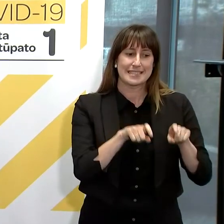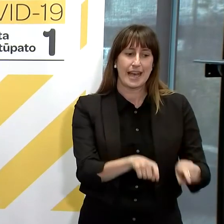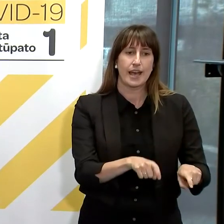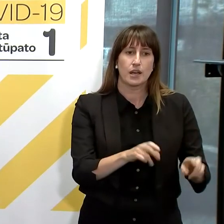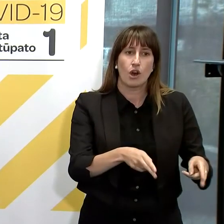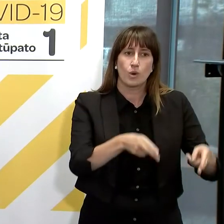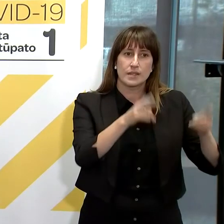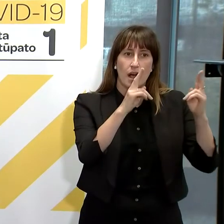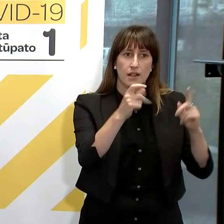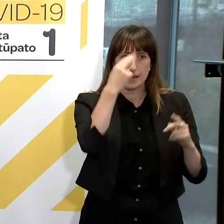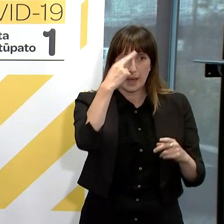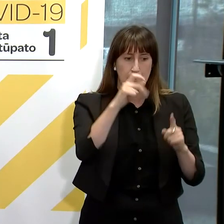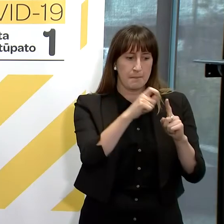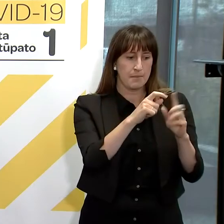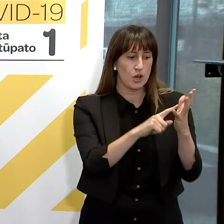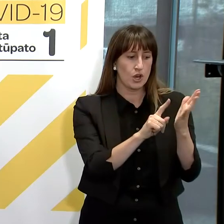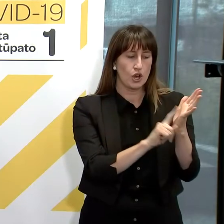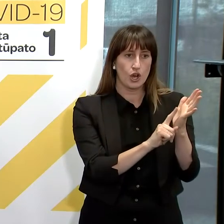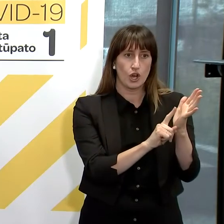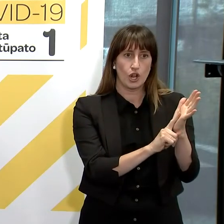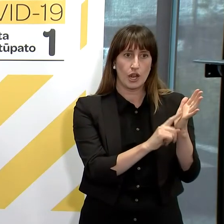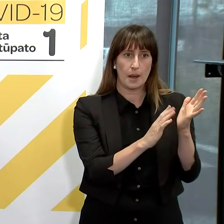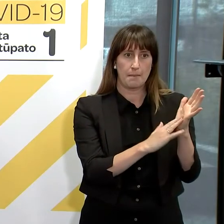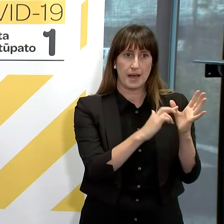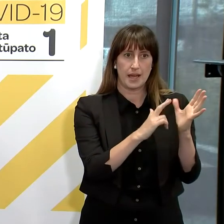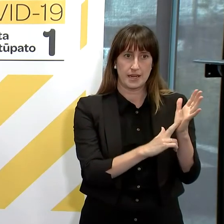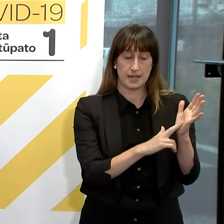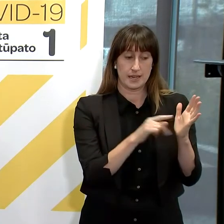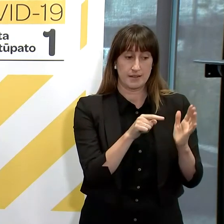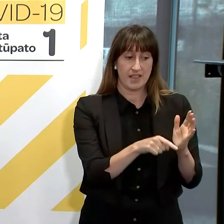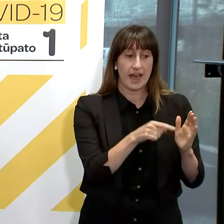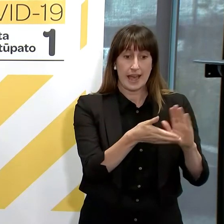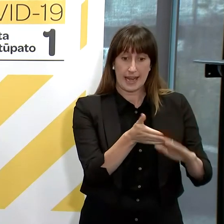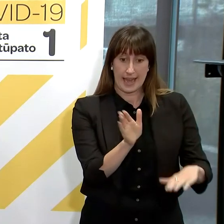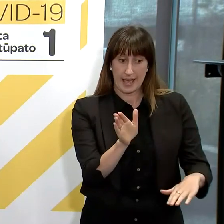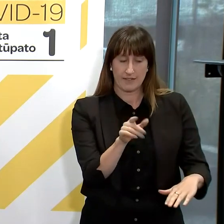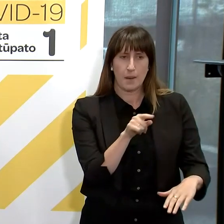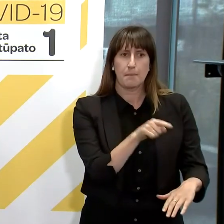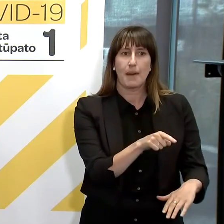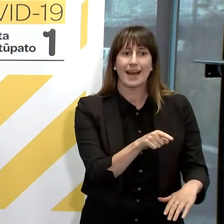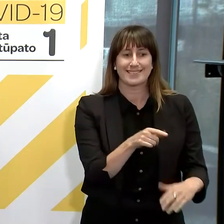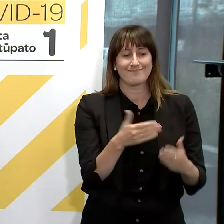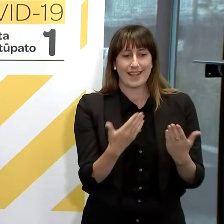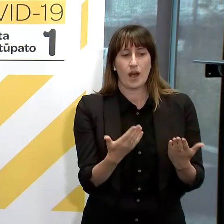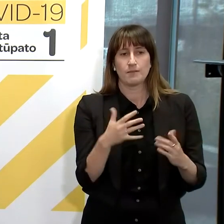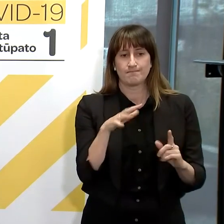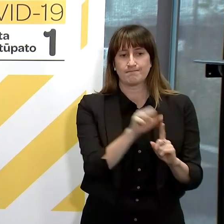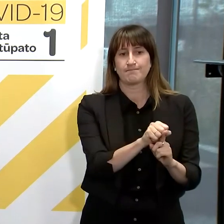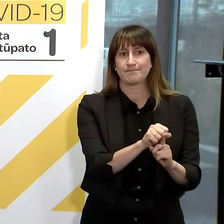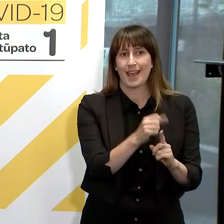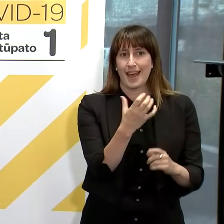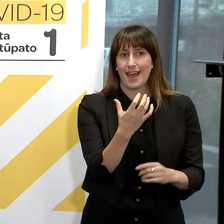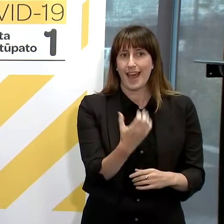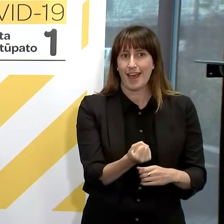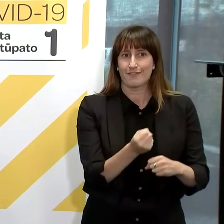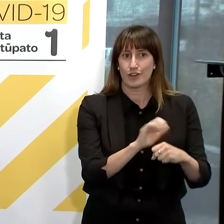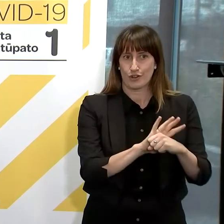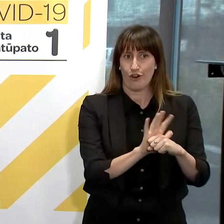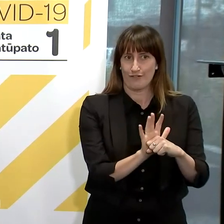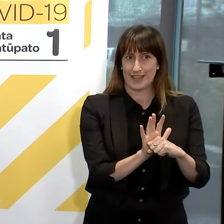Hotel has tested positive for Covid-19. This individual, who is